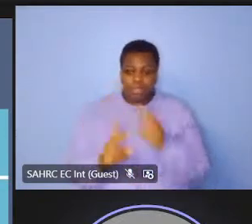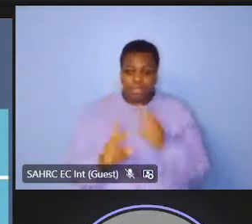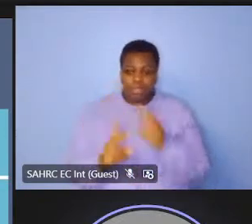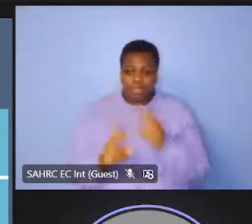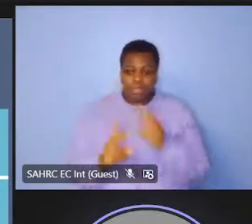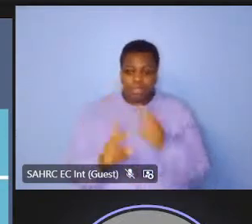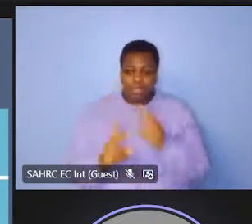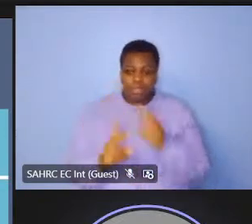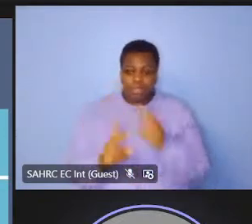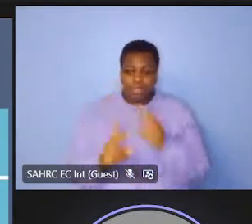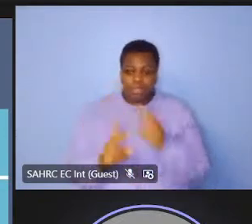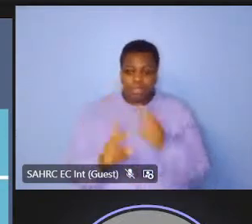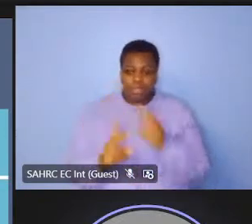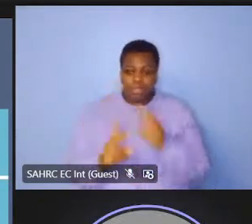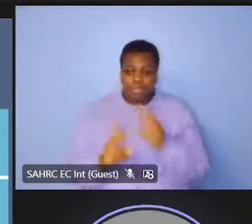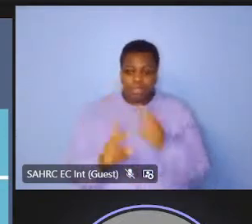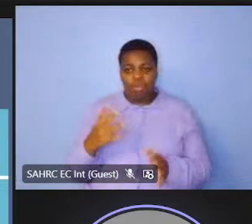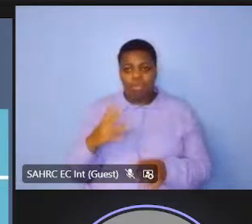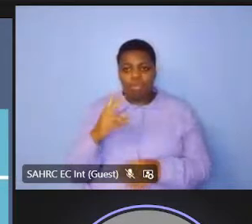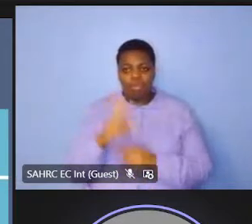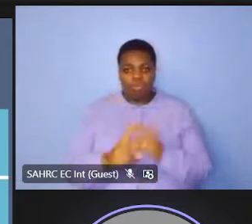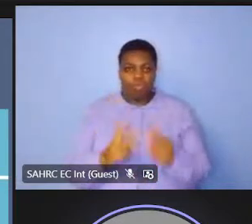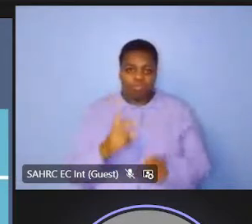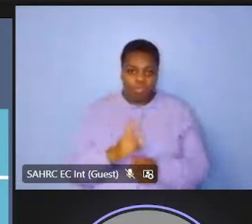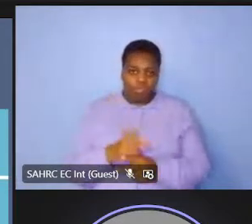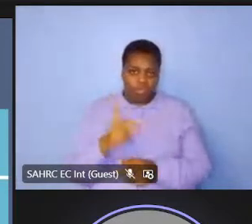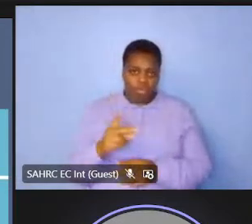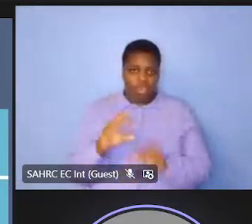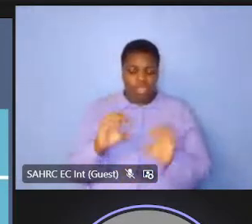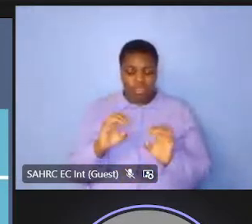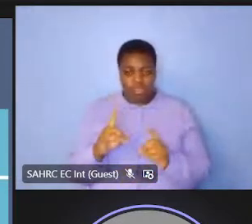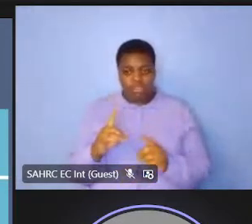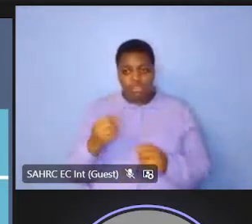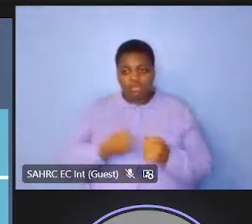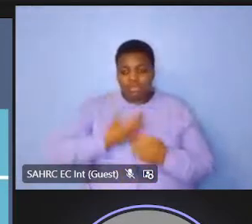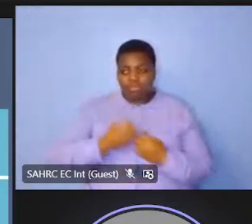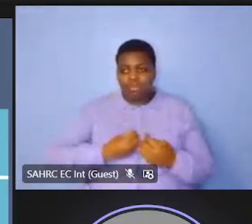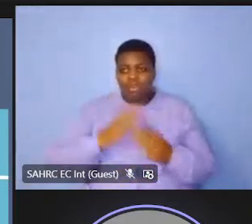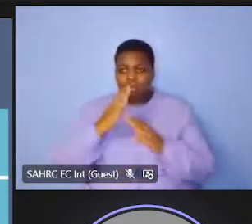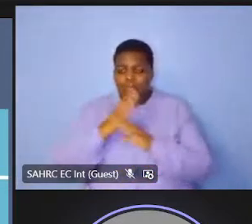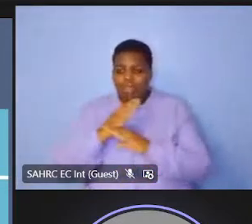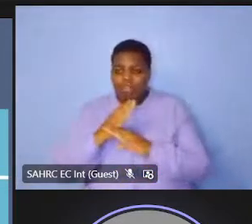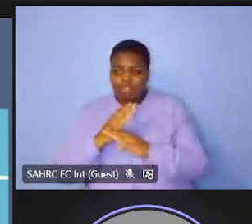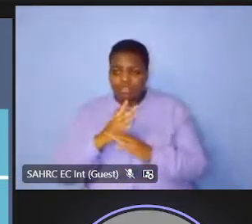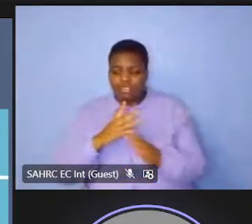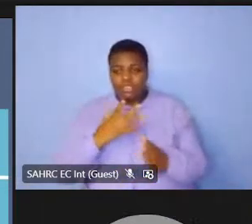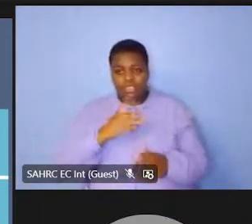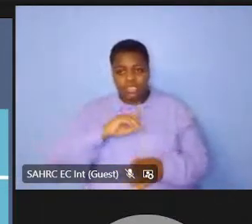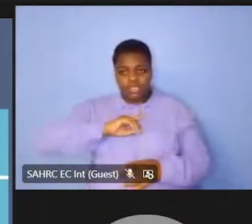education or impede on the constitutional right to freedom of expression, privacy, and dignity.